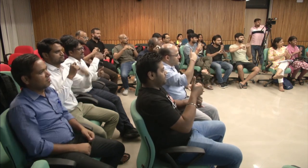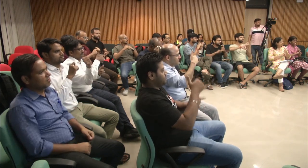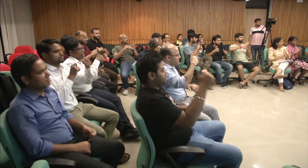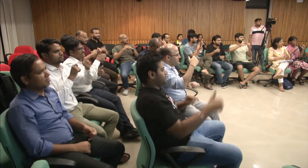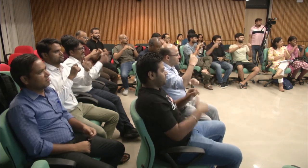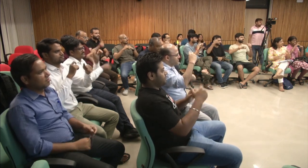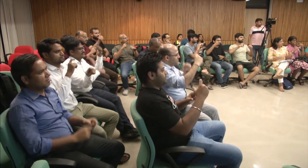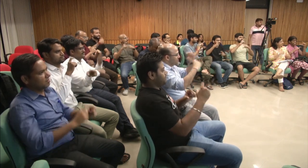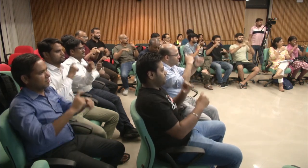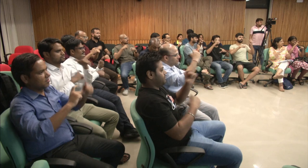company